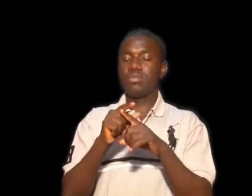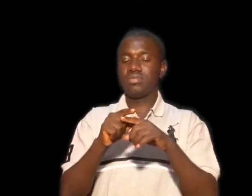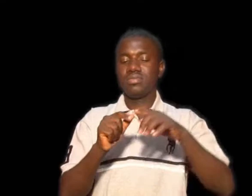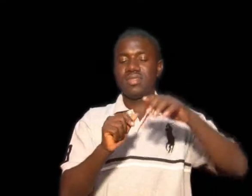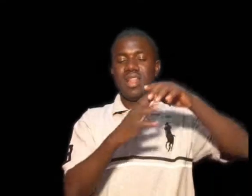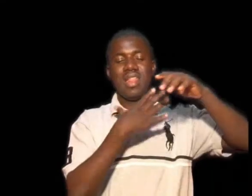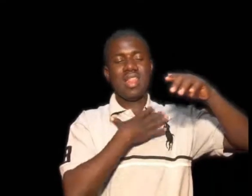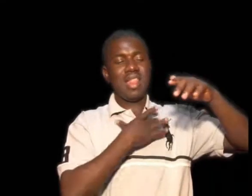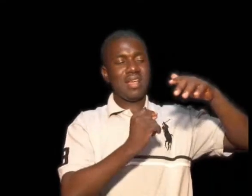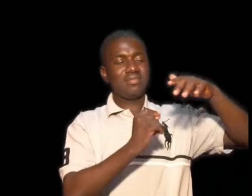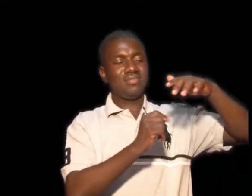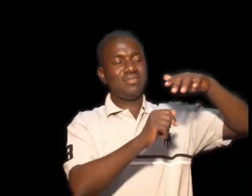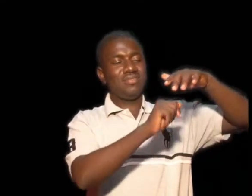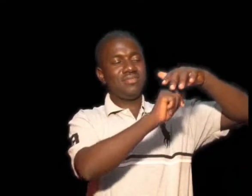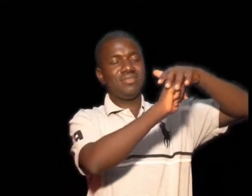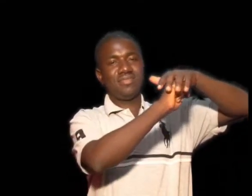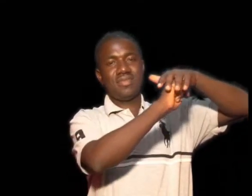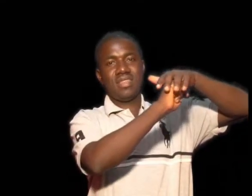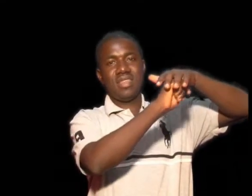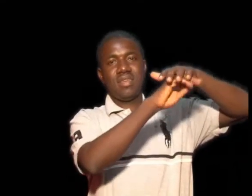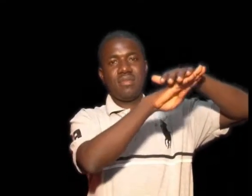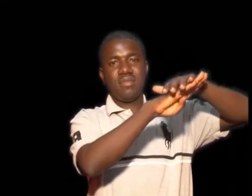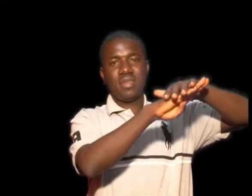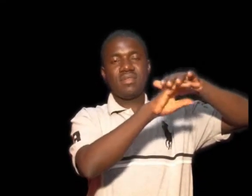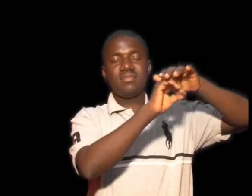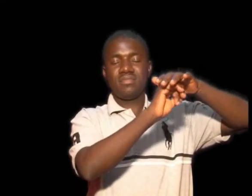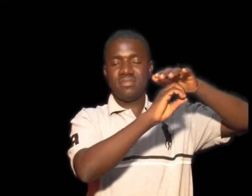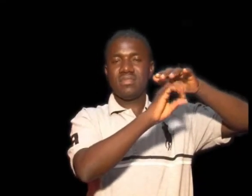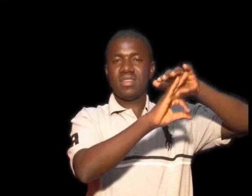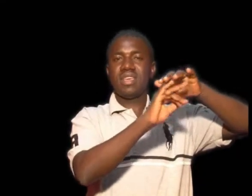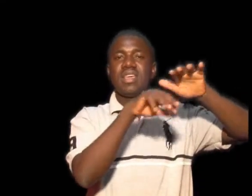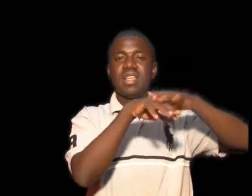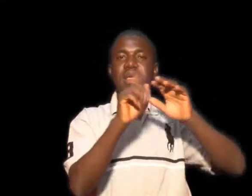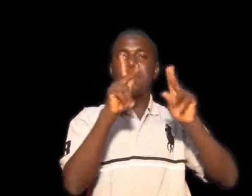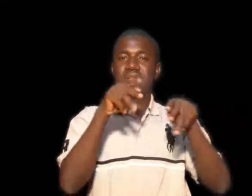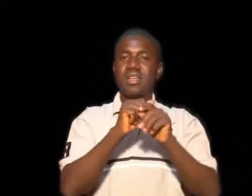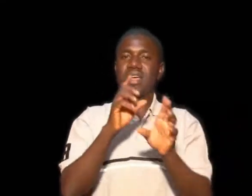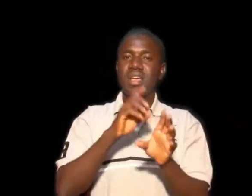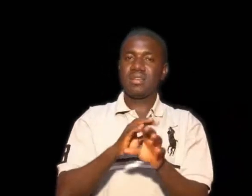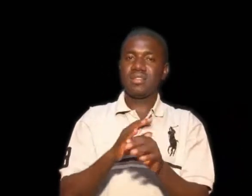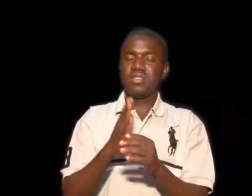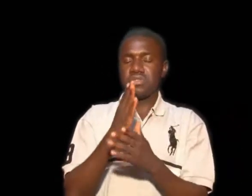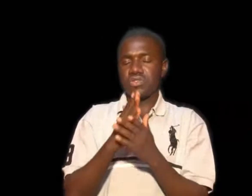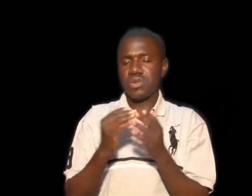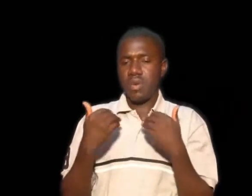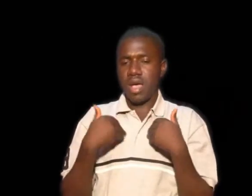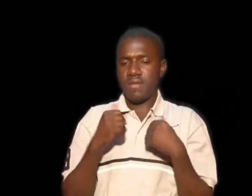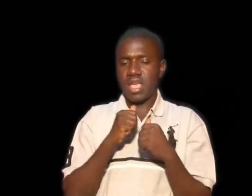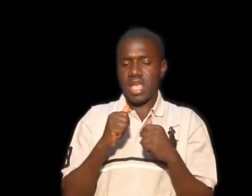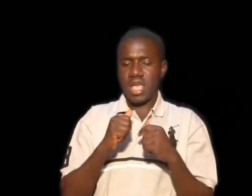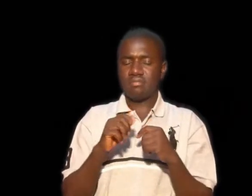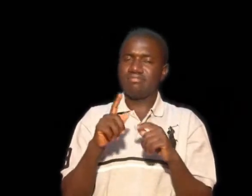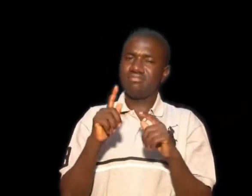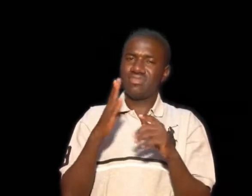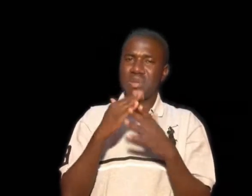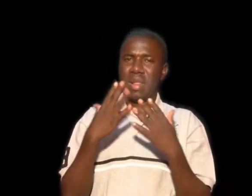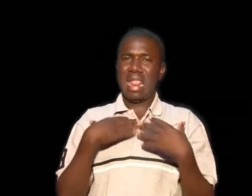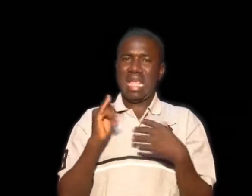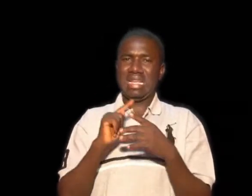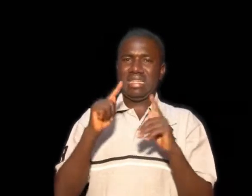other person's hand. Screen Braille communicator. A small portable device that enables